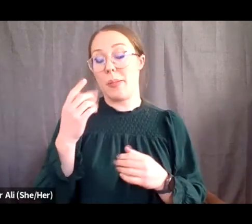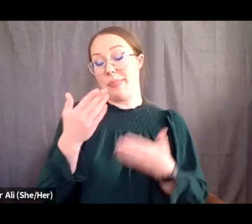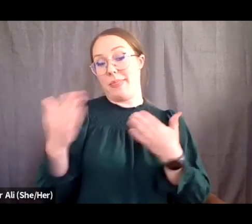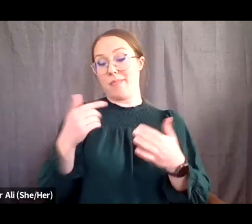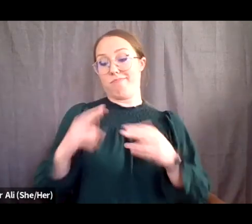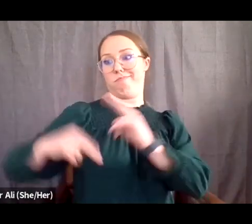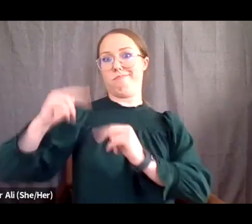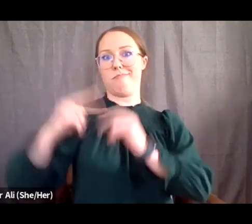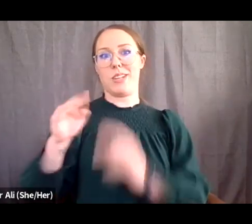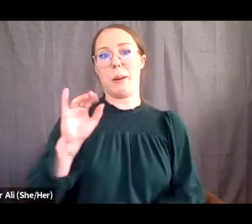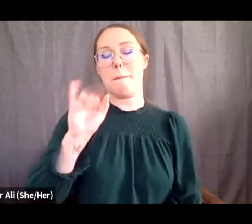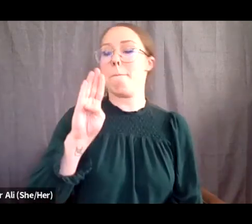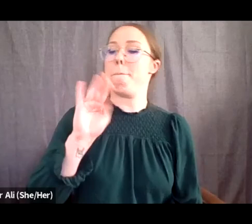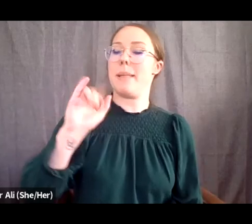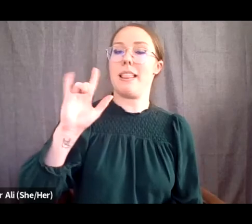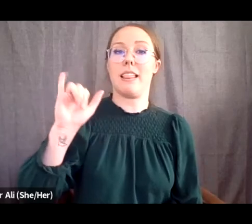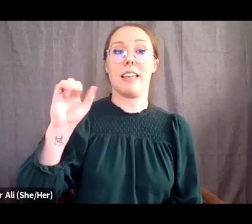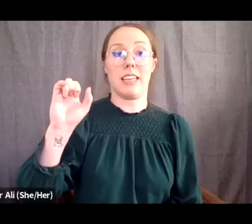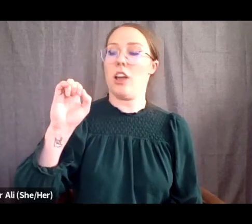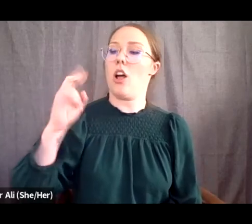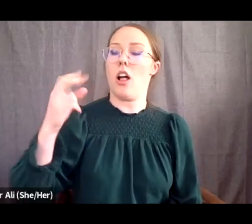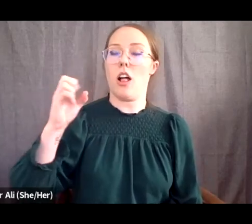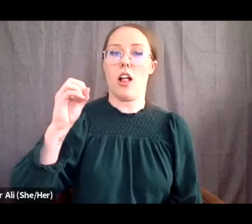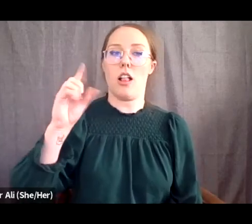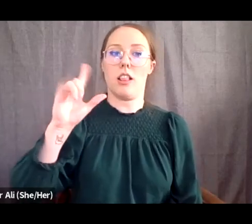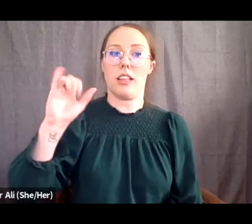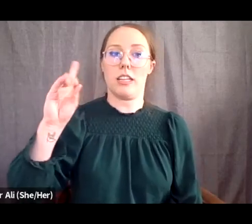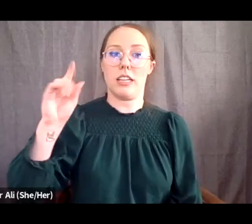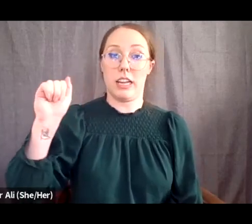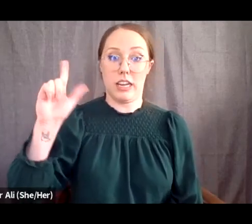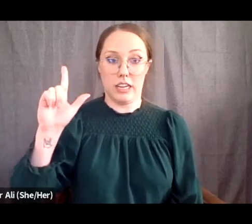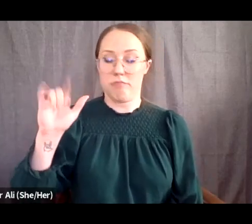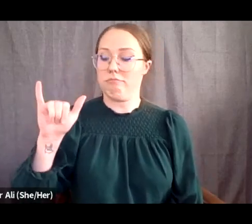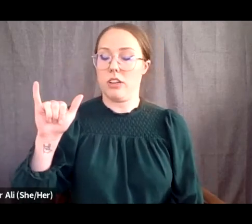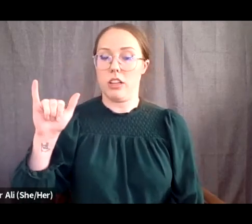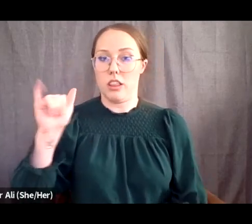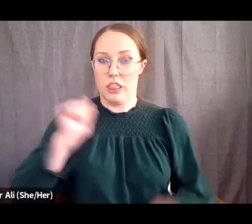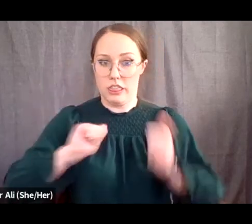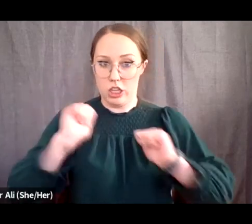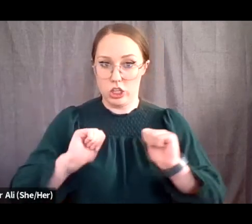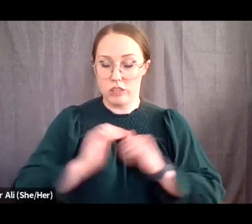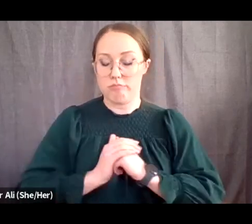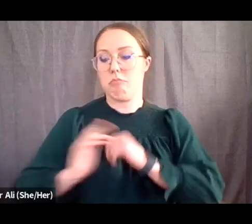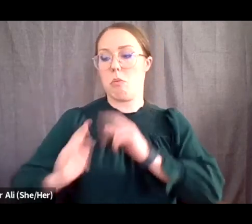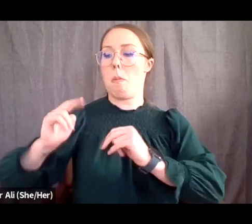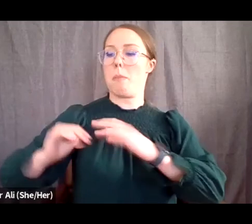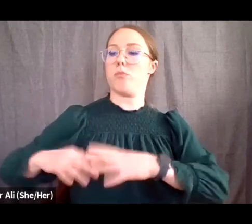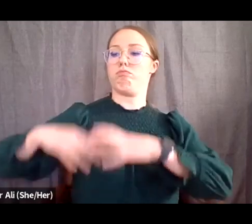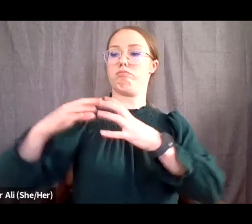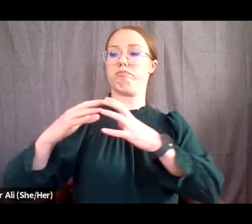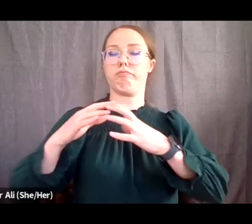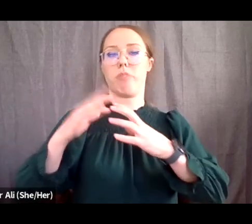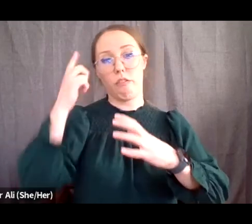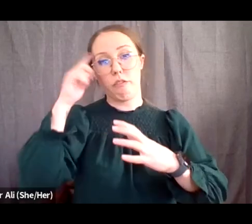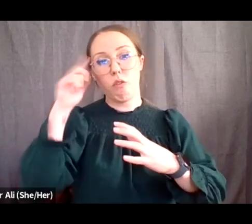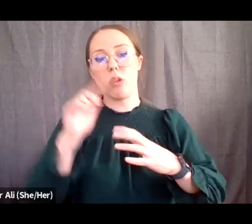executive artistic director. They understand the tenuous place that we found ourselves. Institutions that have